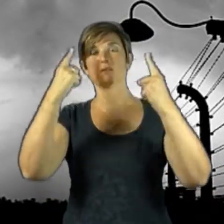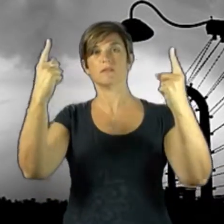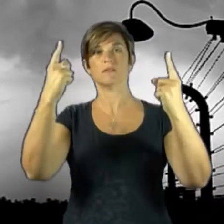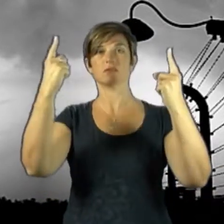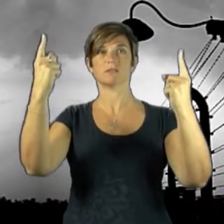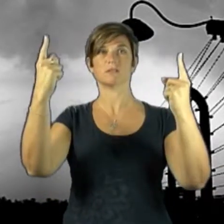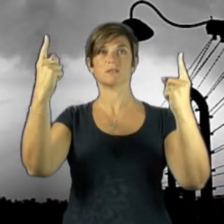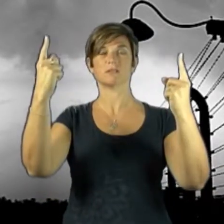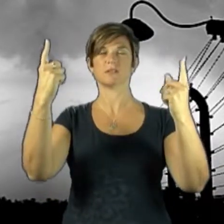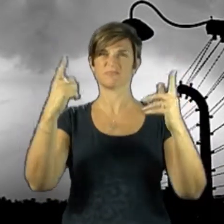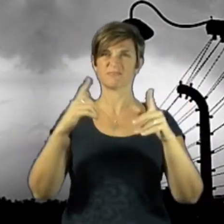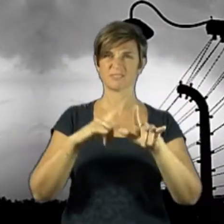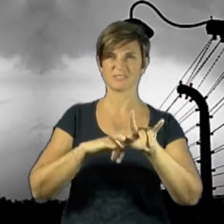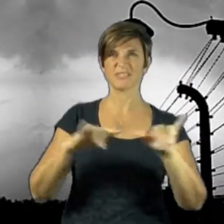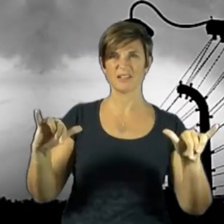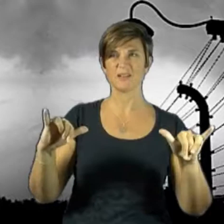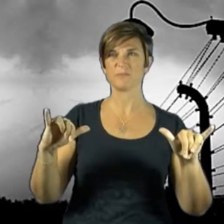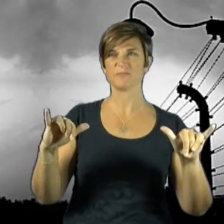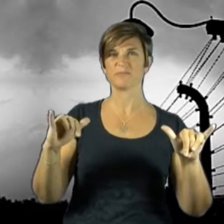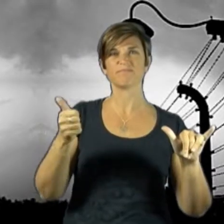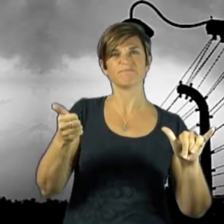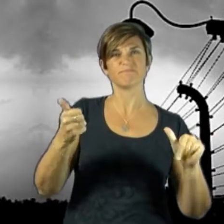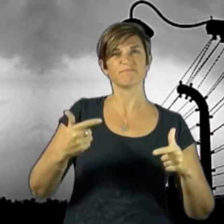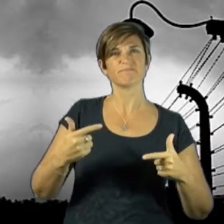And at the same time, a living girl.